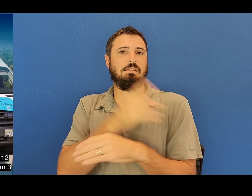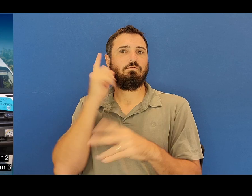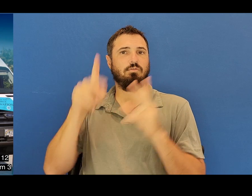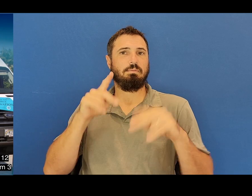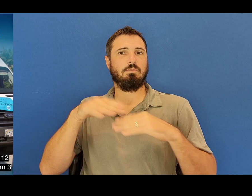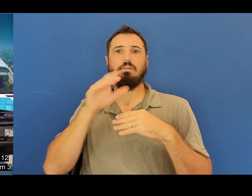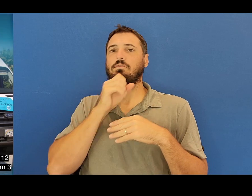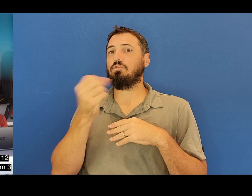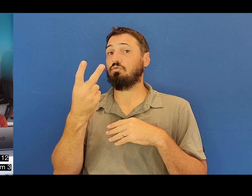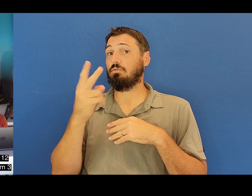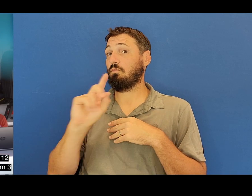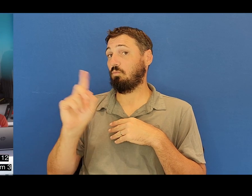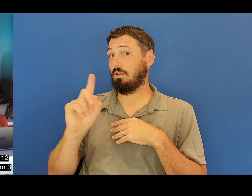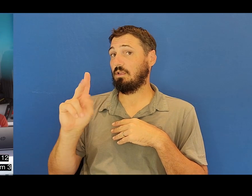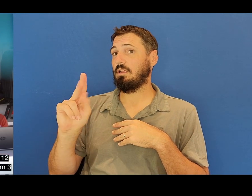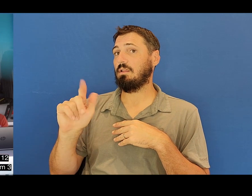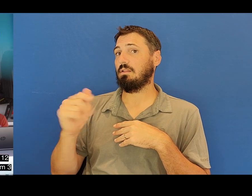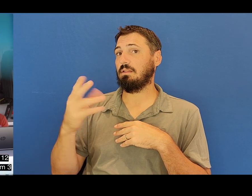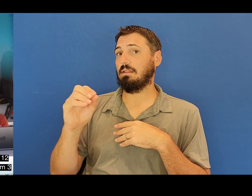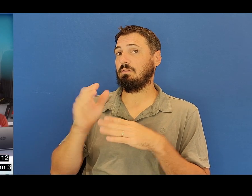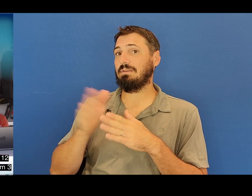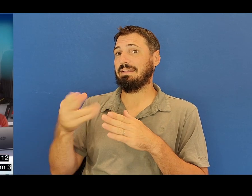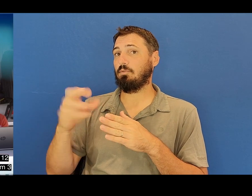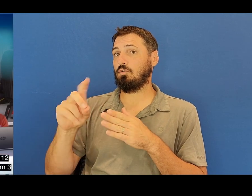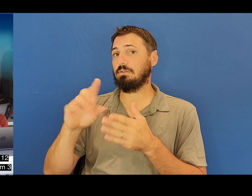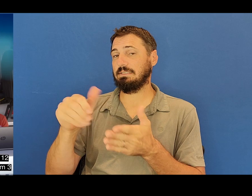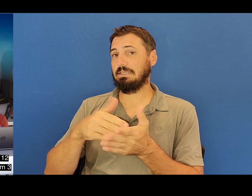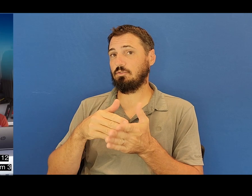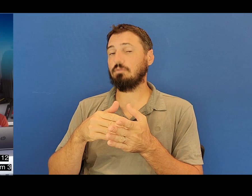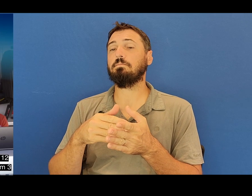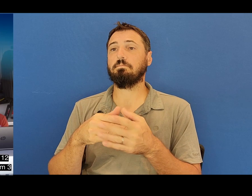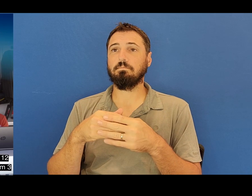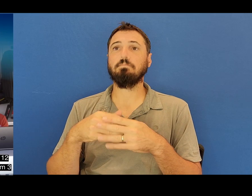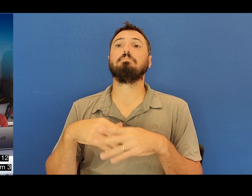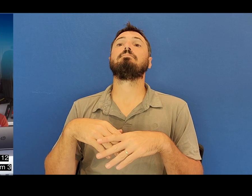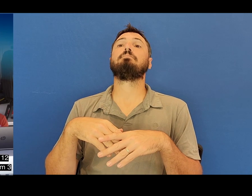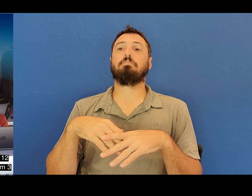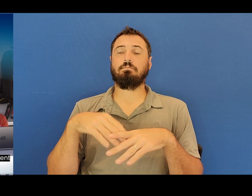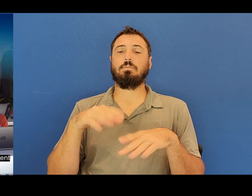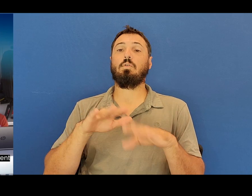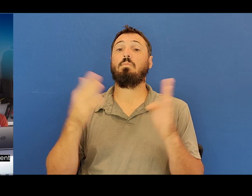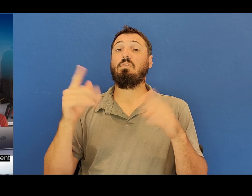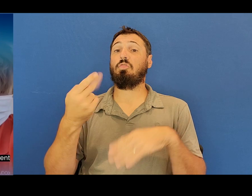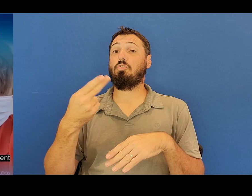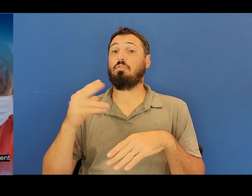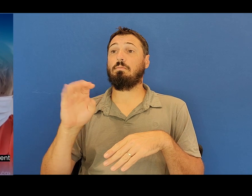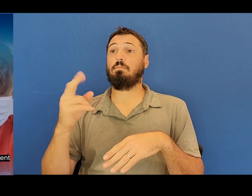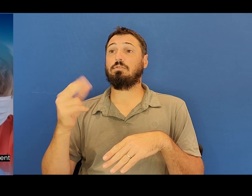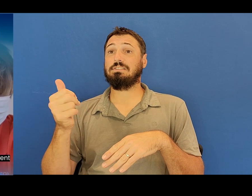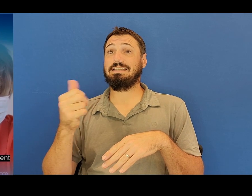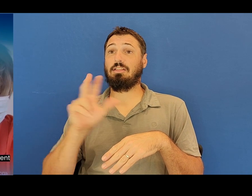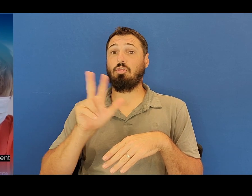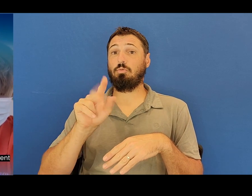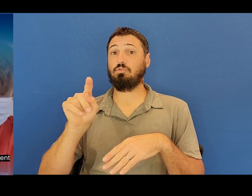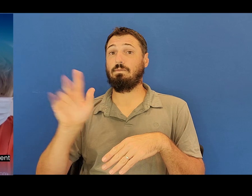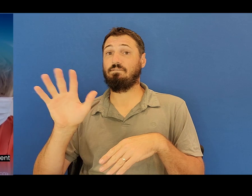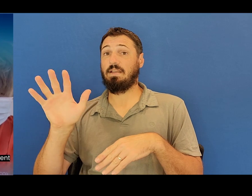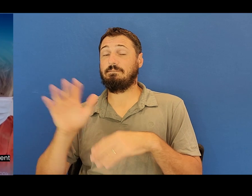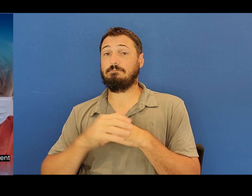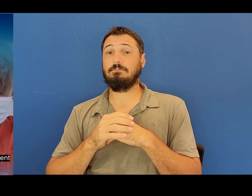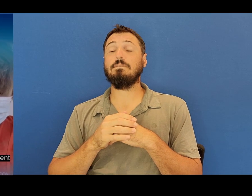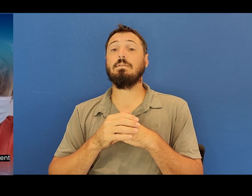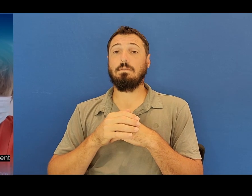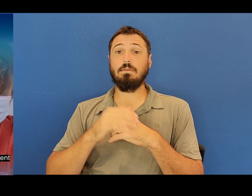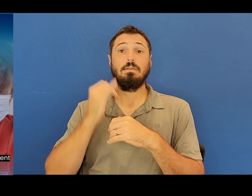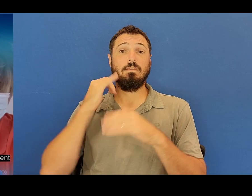12 and older only at the Kalaheo Neighborhood Center. It will be open Thursday, March 10th from 3 to 5 p.m. No appointments are needed, just show